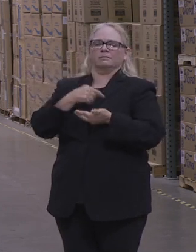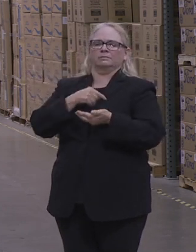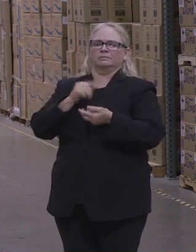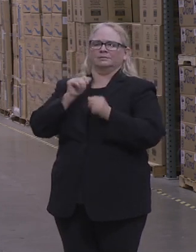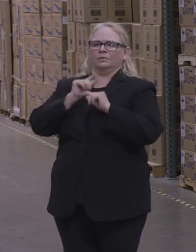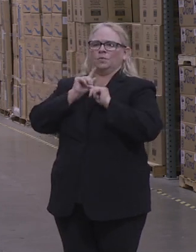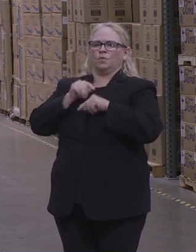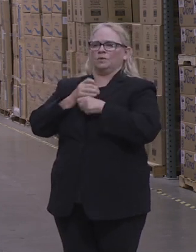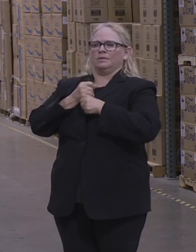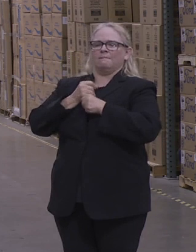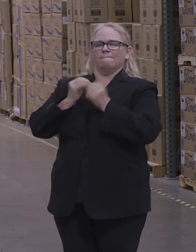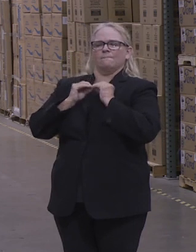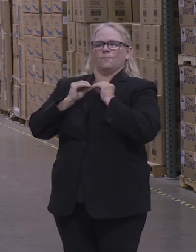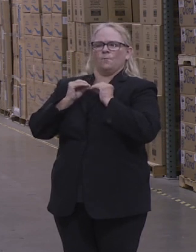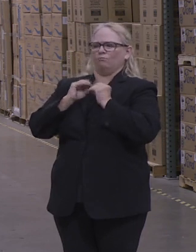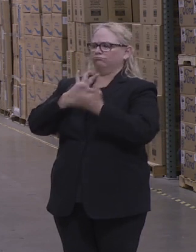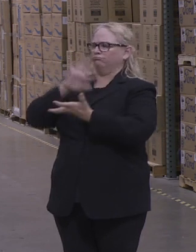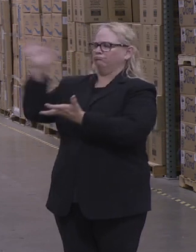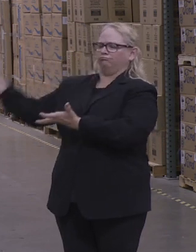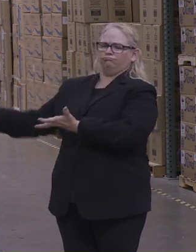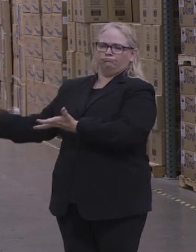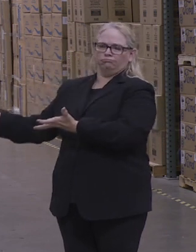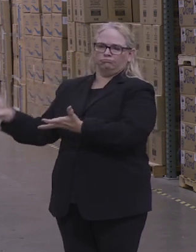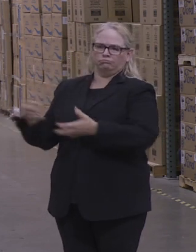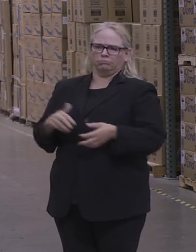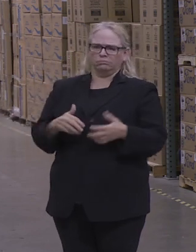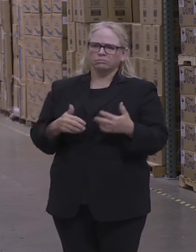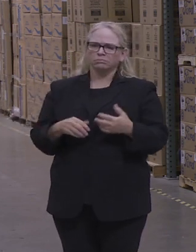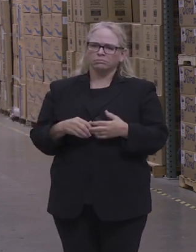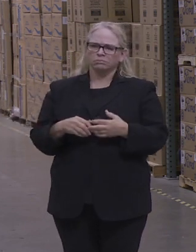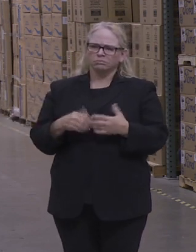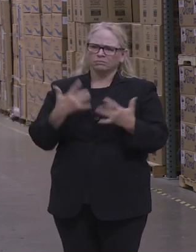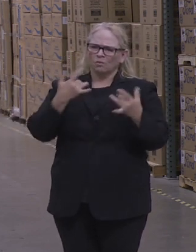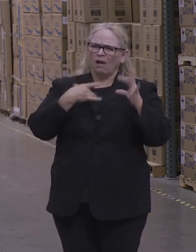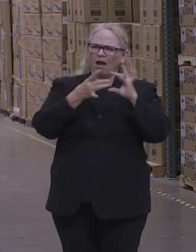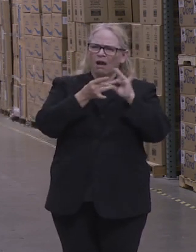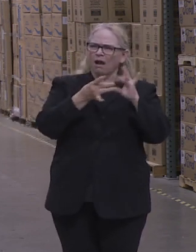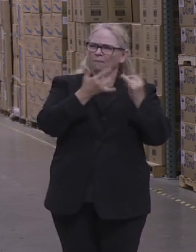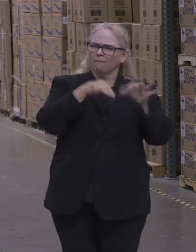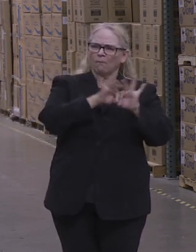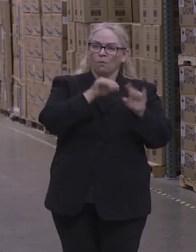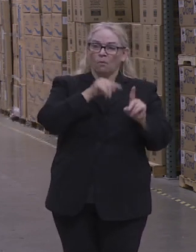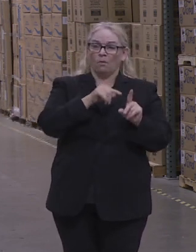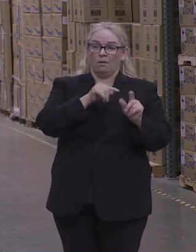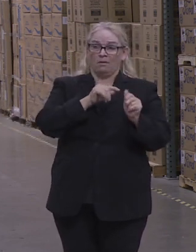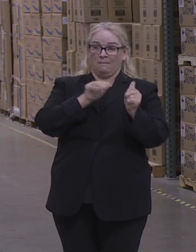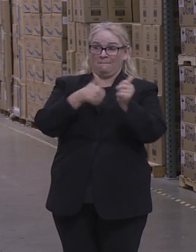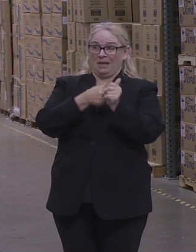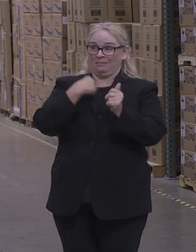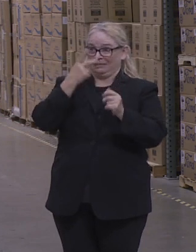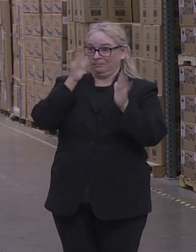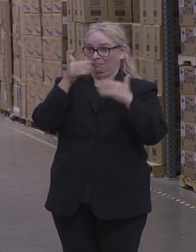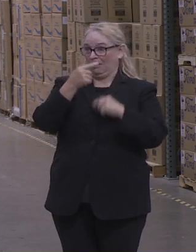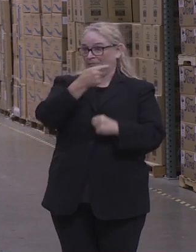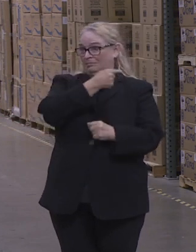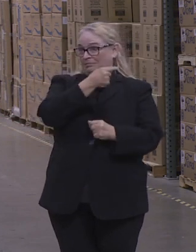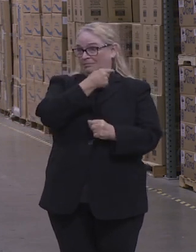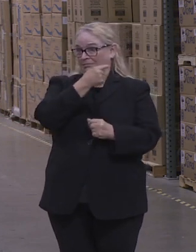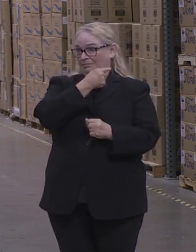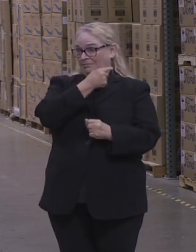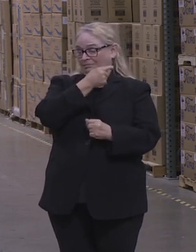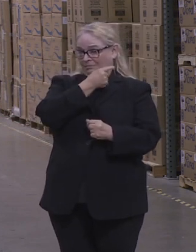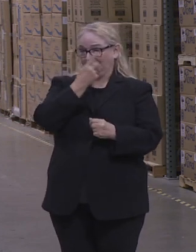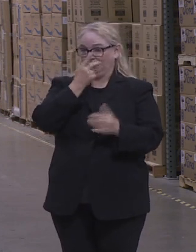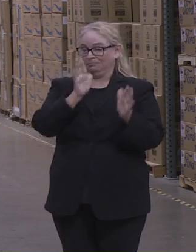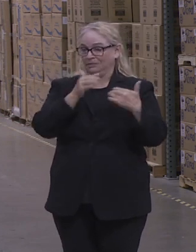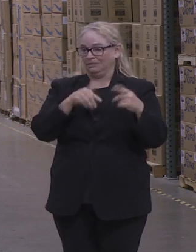those additional units. Why does that matter? You can see some of the masks behind me. It matters for precisely the reason that we